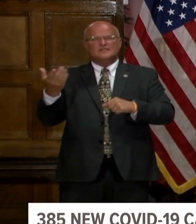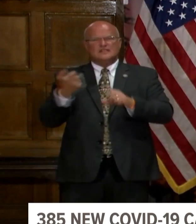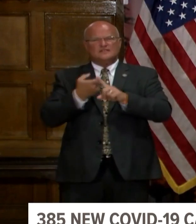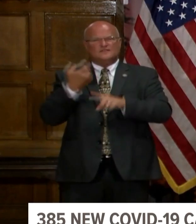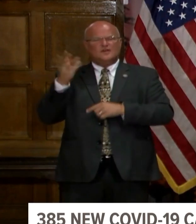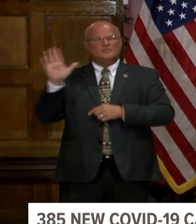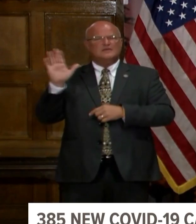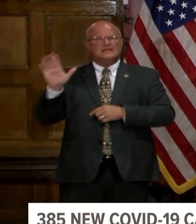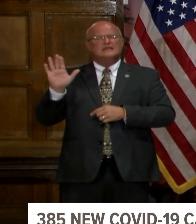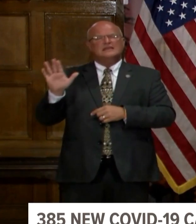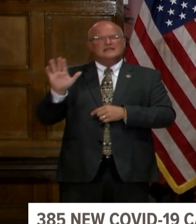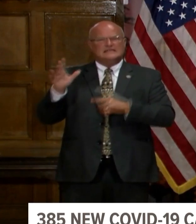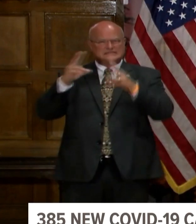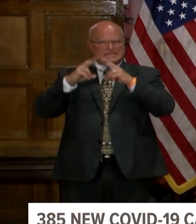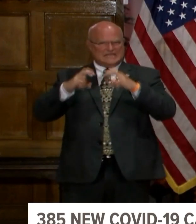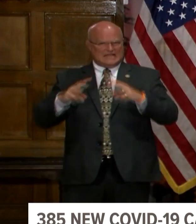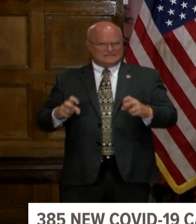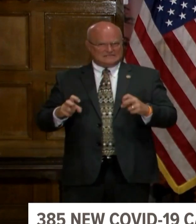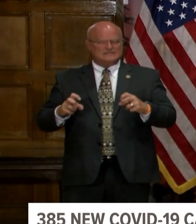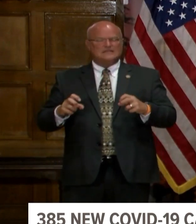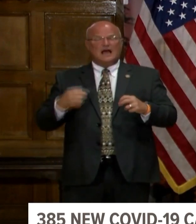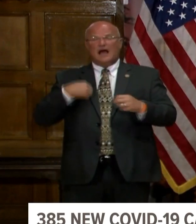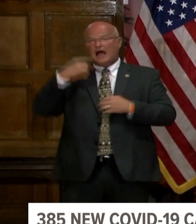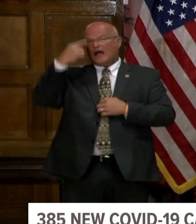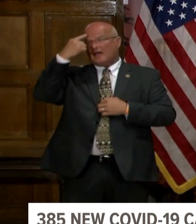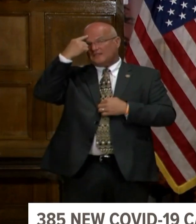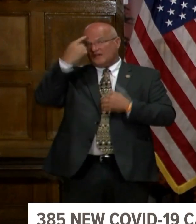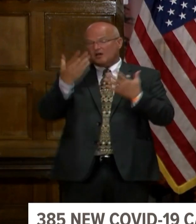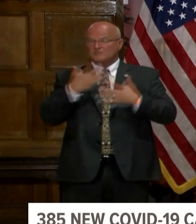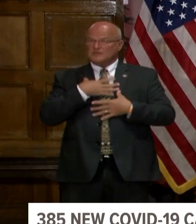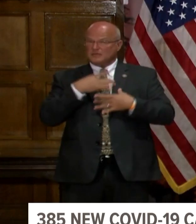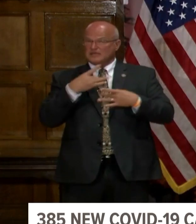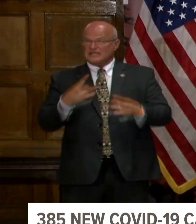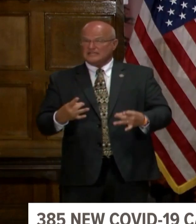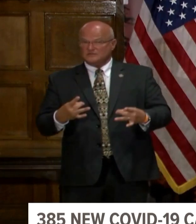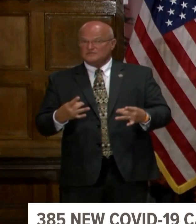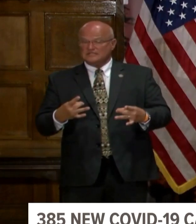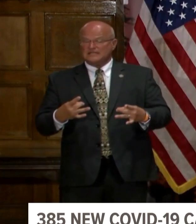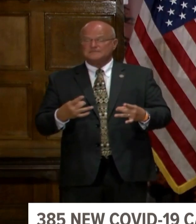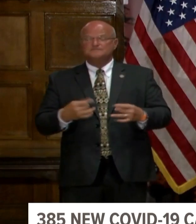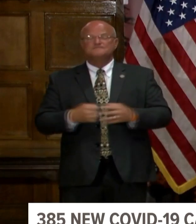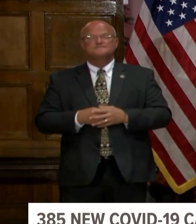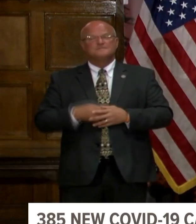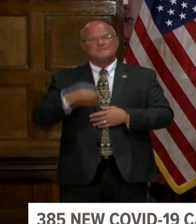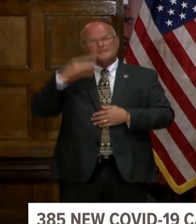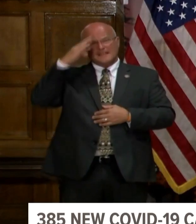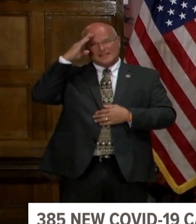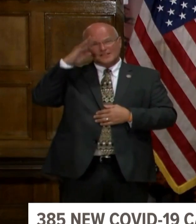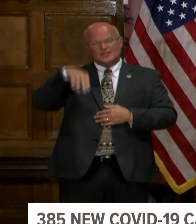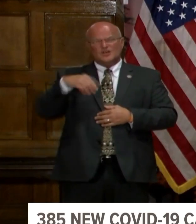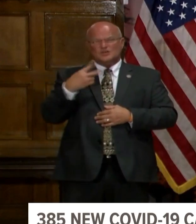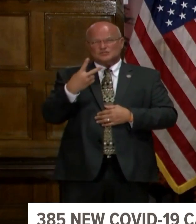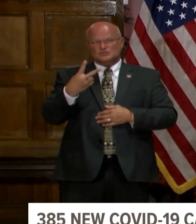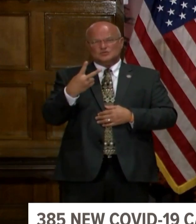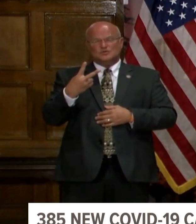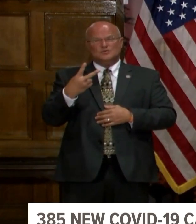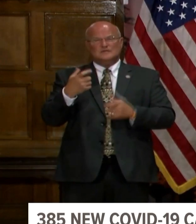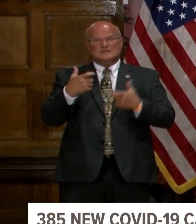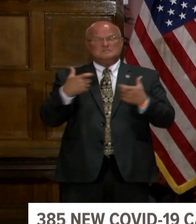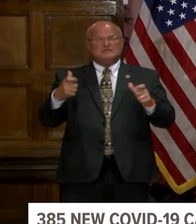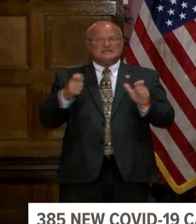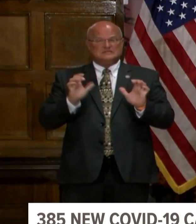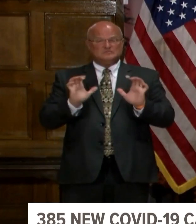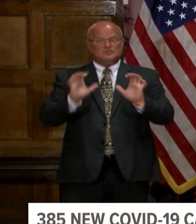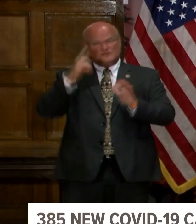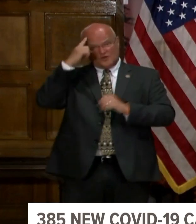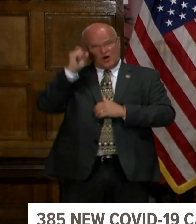from Mervyn's analysis and work that I thought might be interesting. You know, two of the biggest drivers